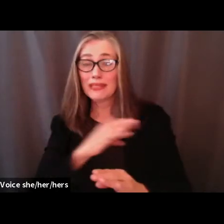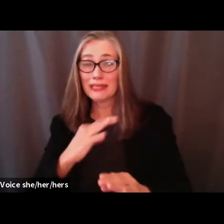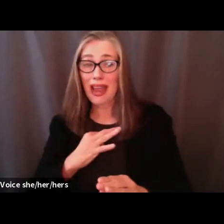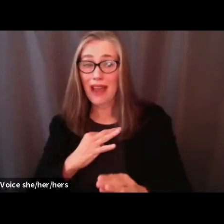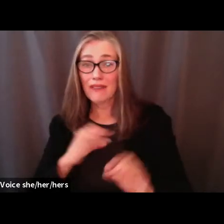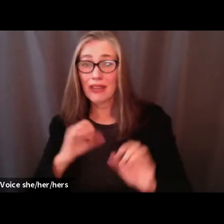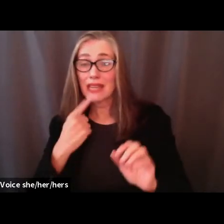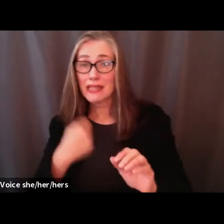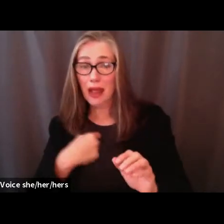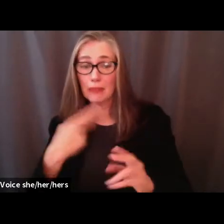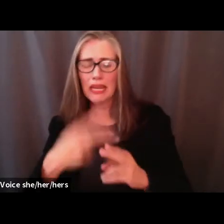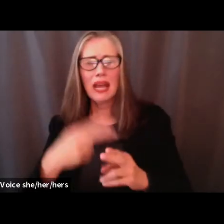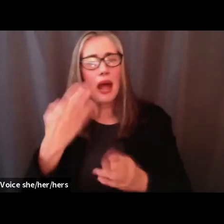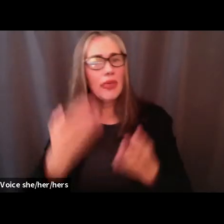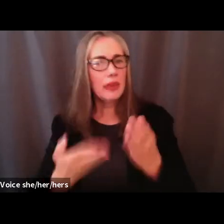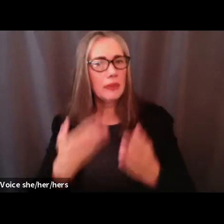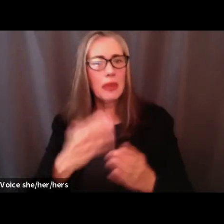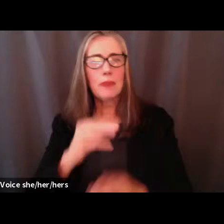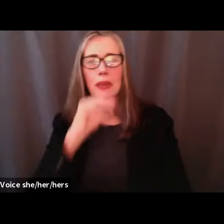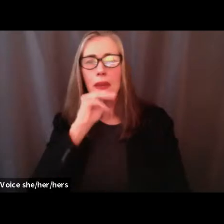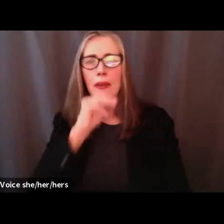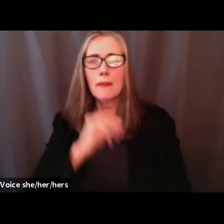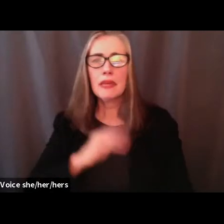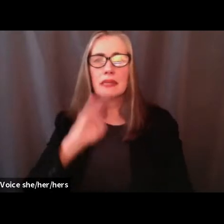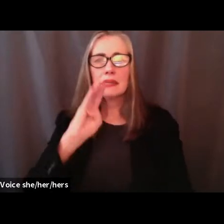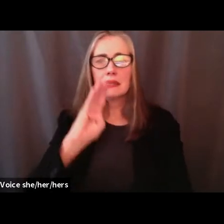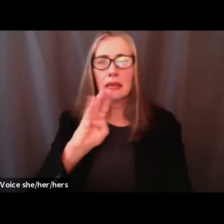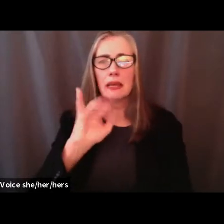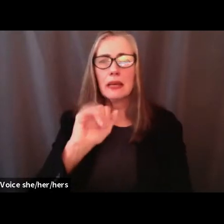I think it might have been Ms. Bittner.